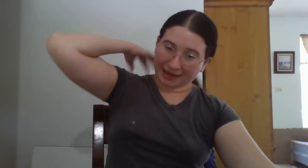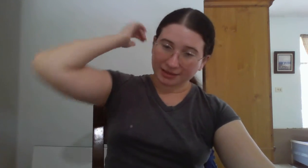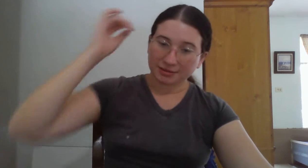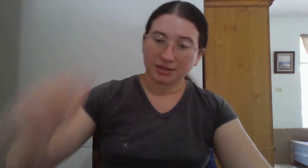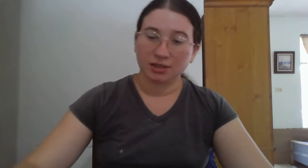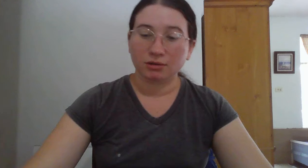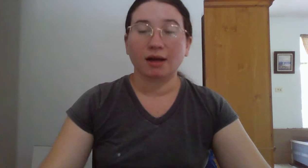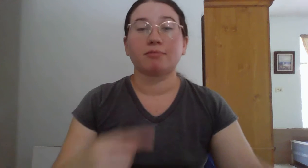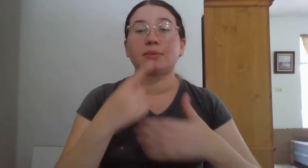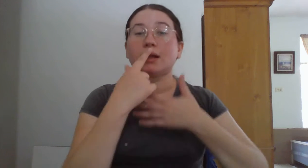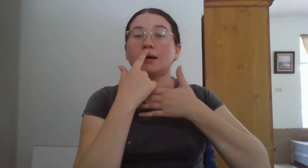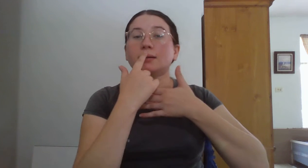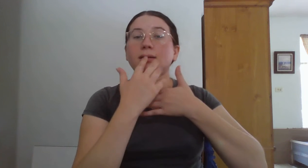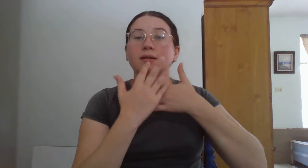back. You have blood.